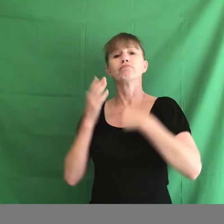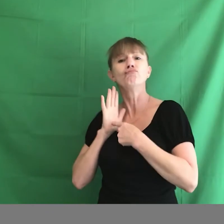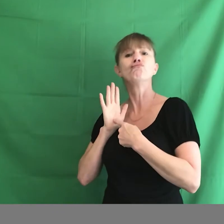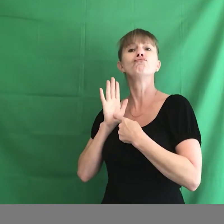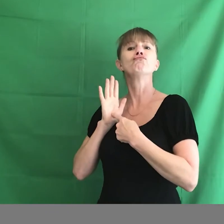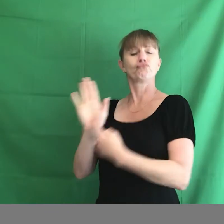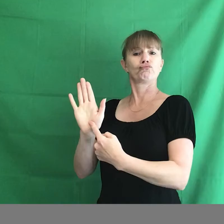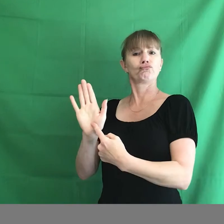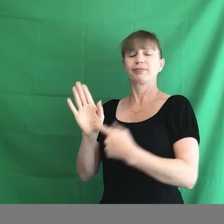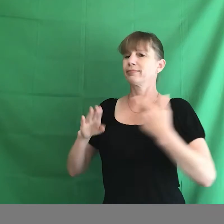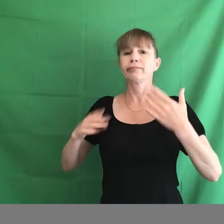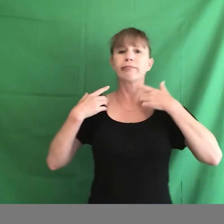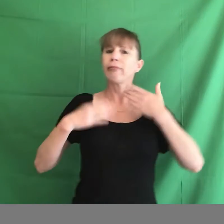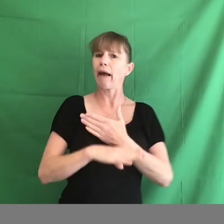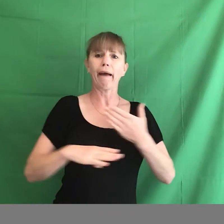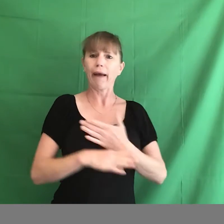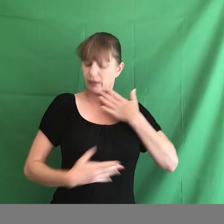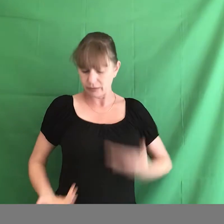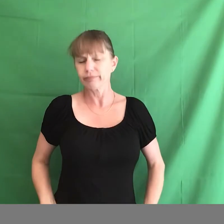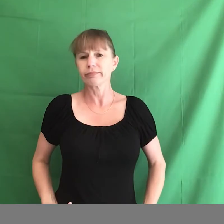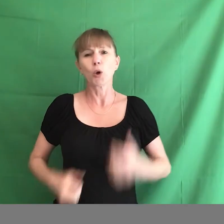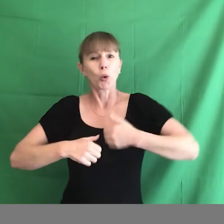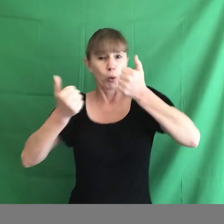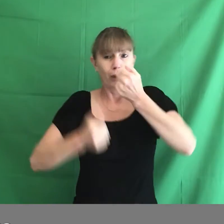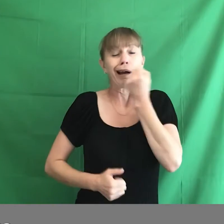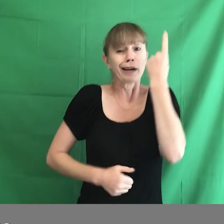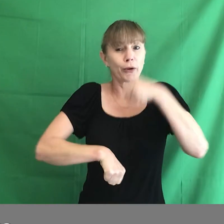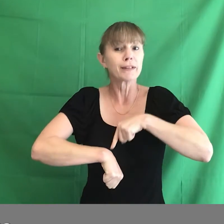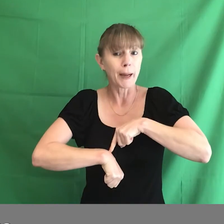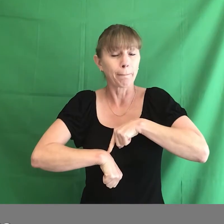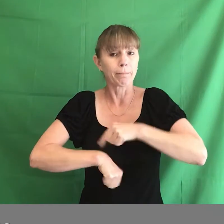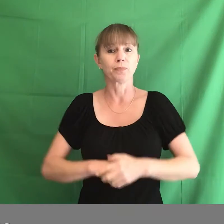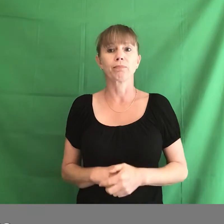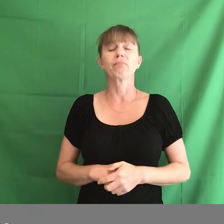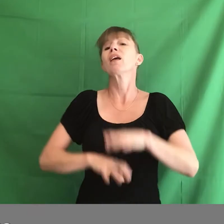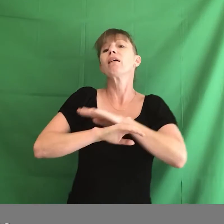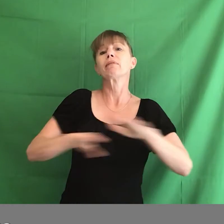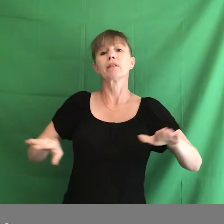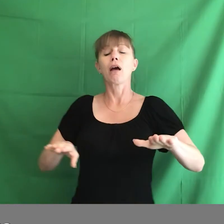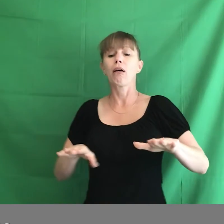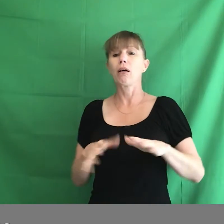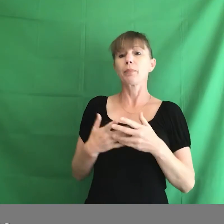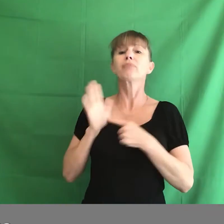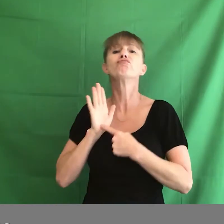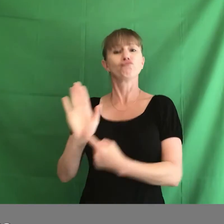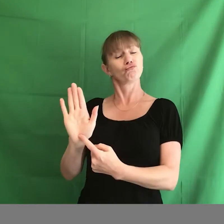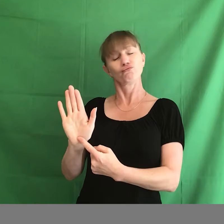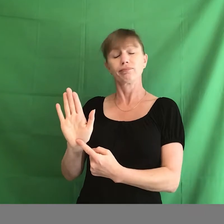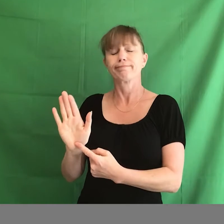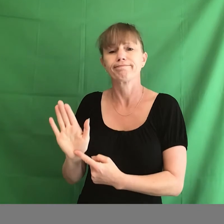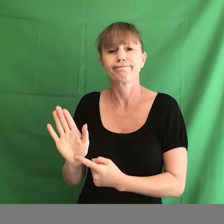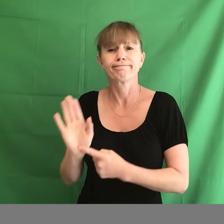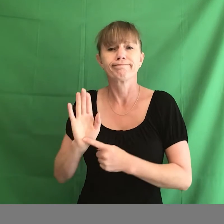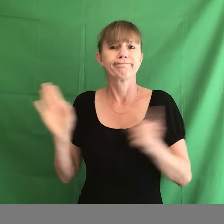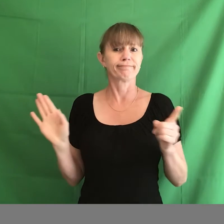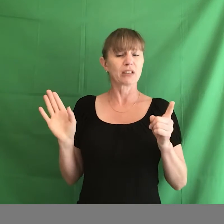a weird act, just a good idea at the time. And that goes, it's not a big statement, it's